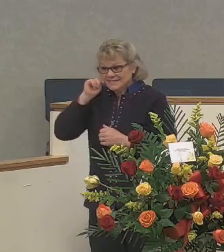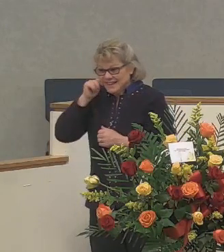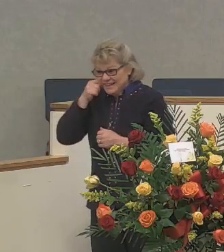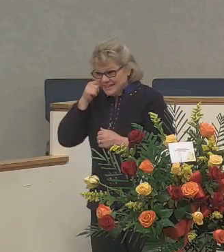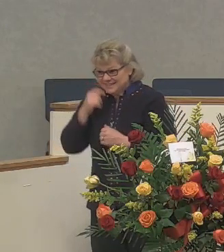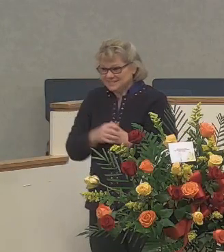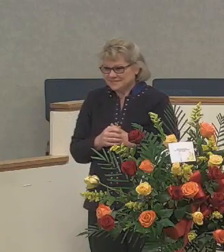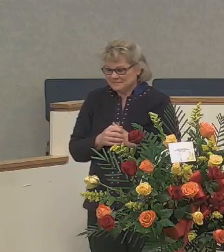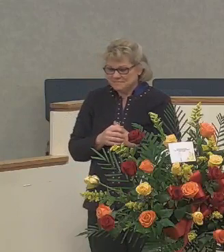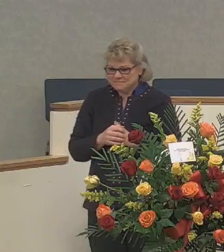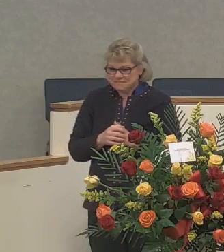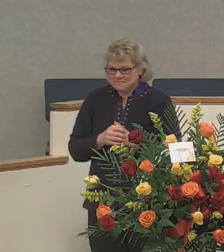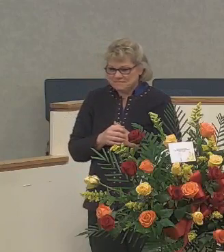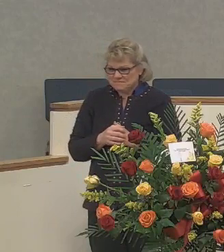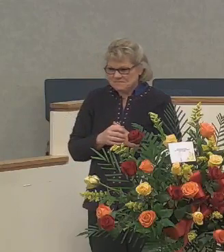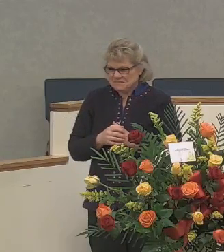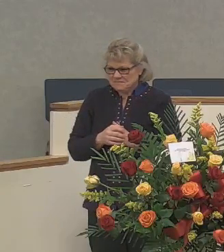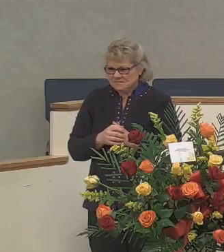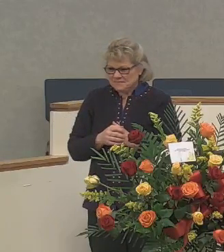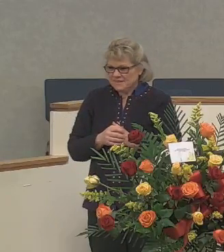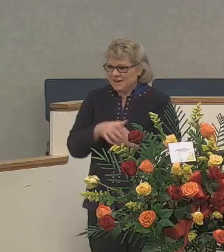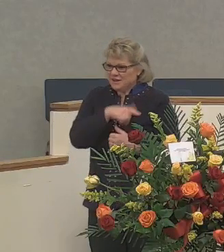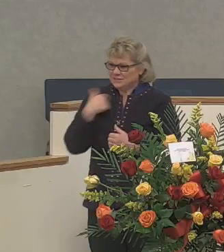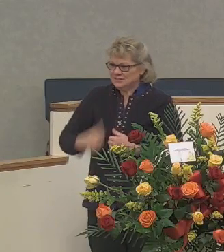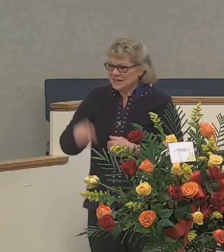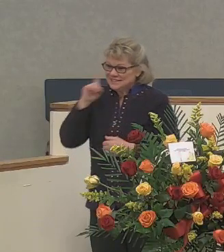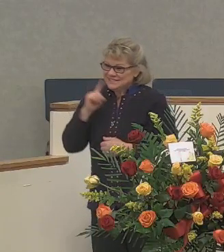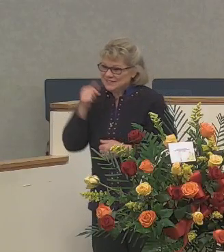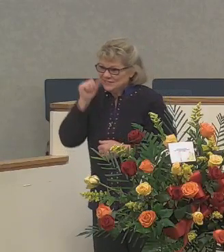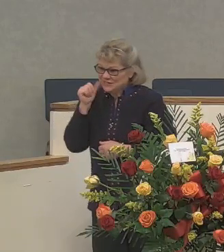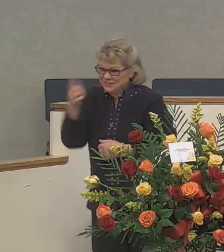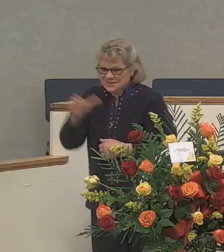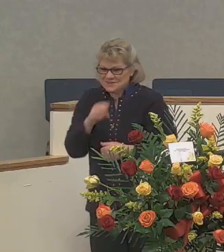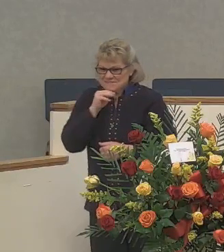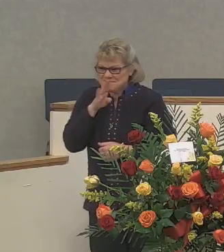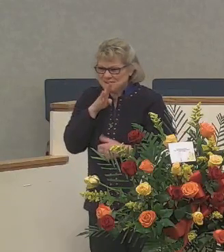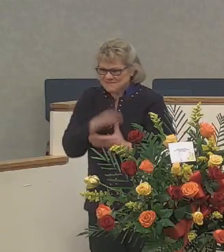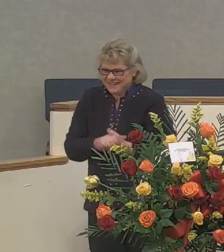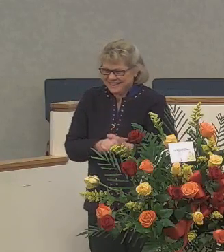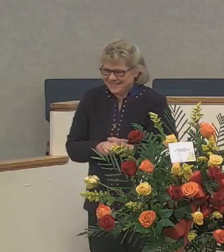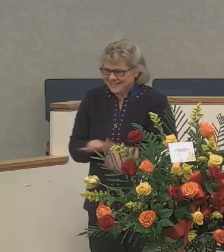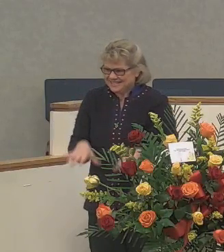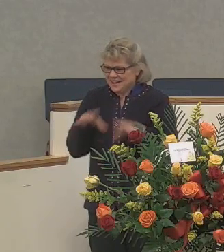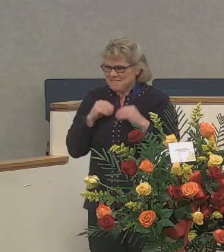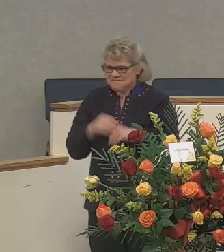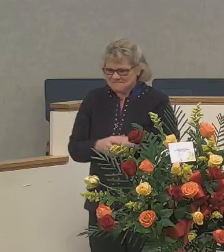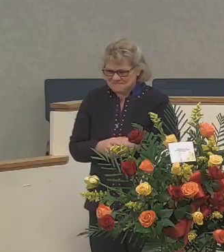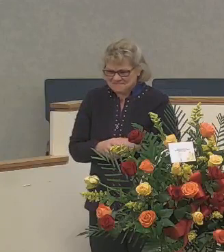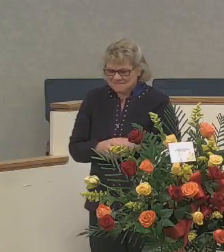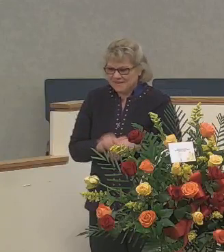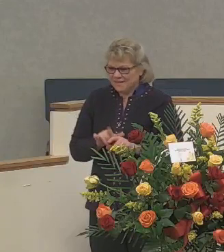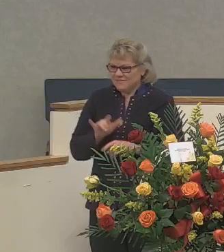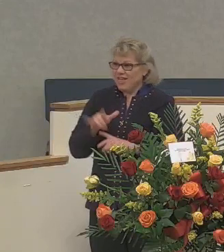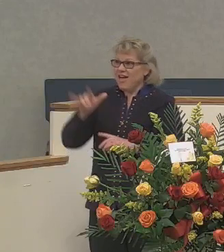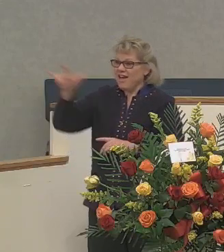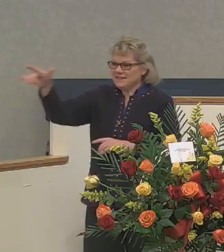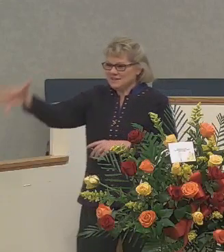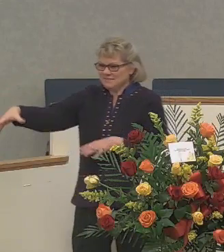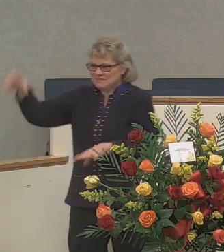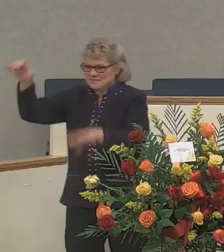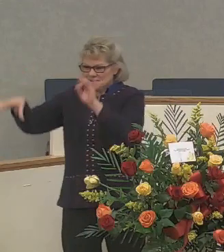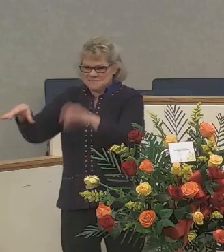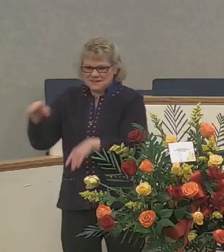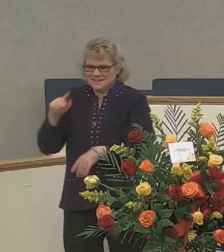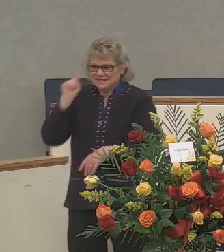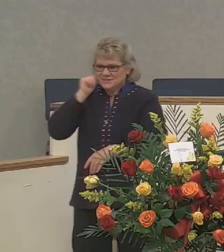Talia, one of our Chinese deaf girls at Mary Beth, went all the way over there twice to get these